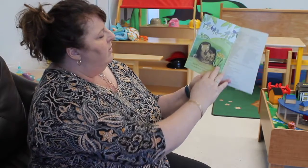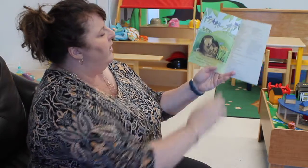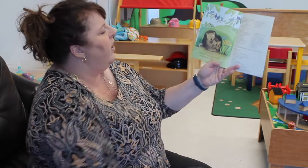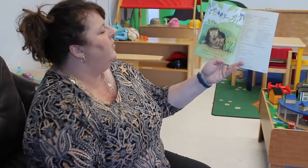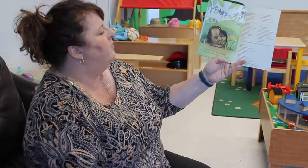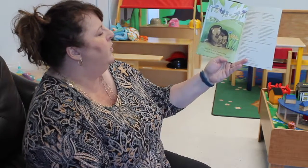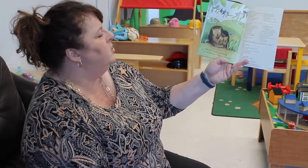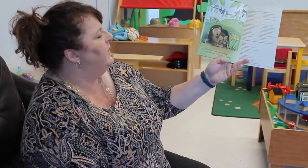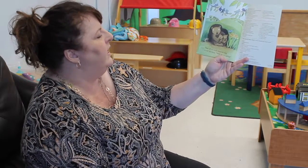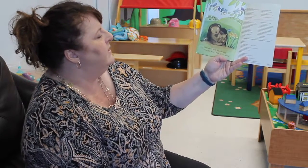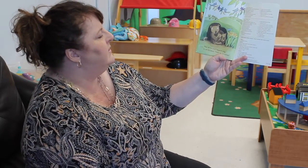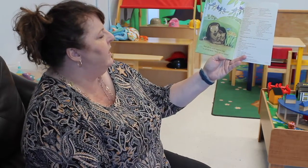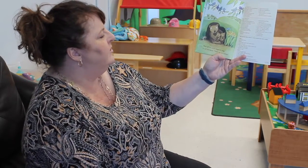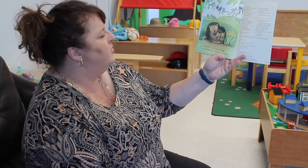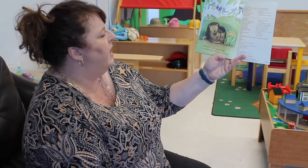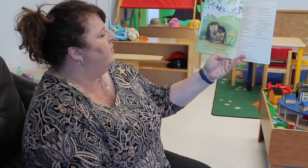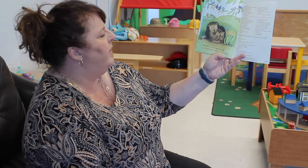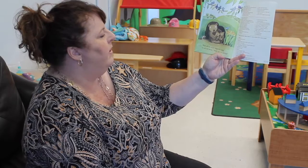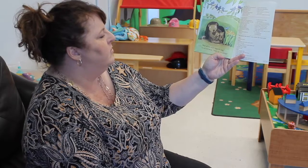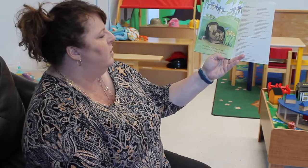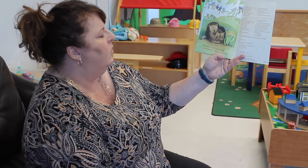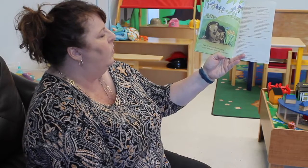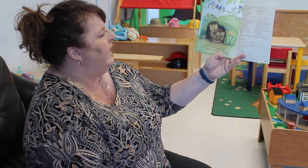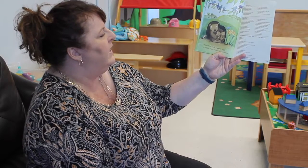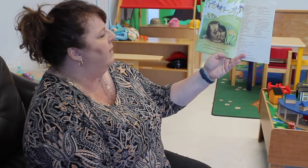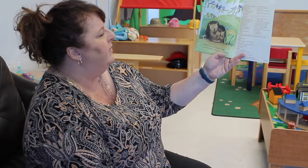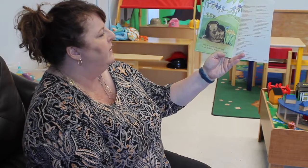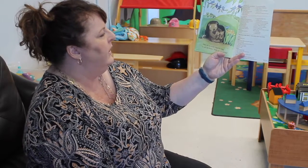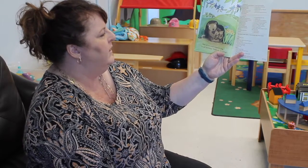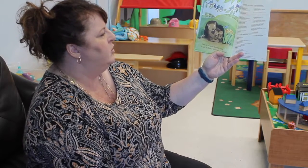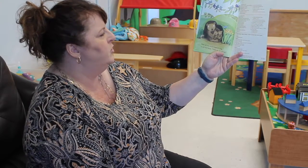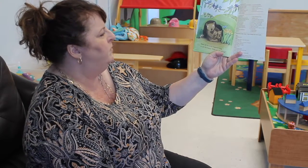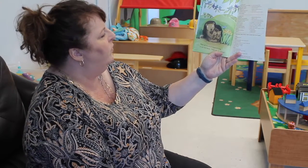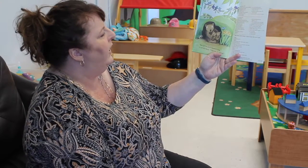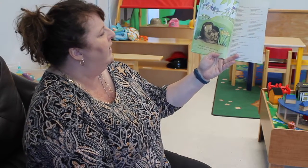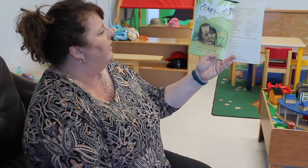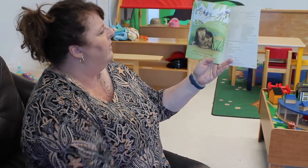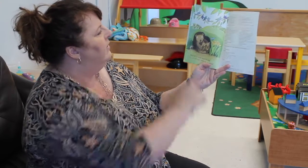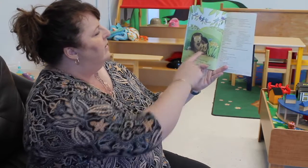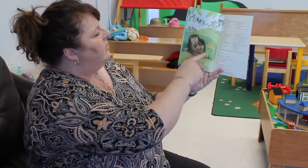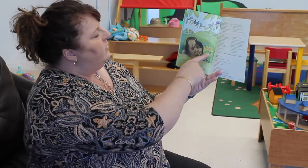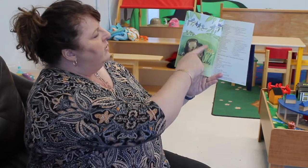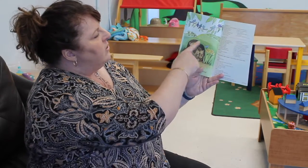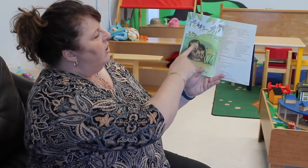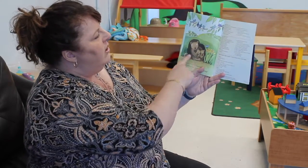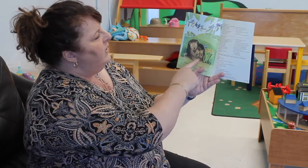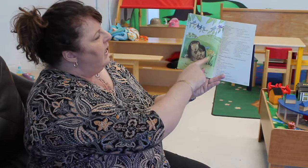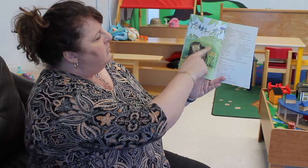Then all the birds began to sing to tell the bears, wake up, it's spring. And look, there's all the animals